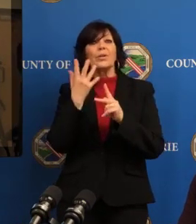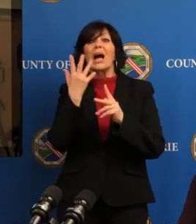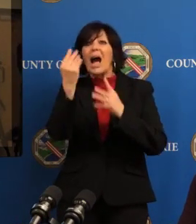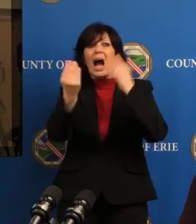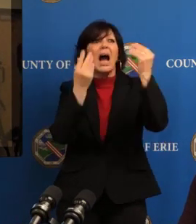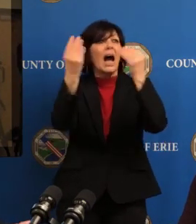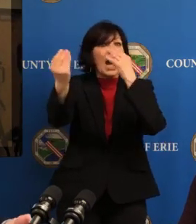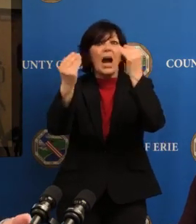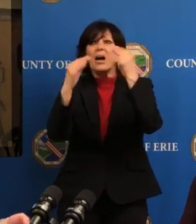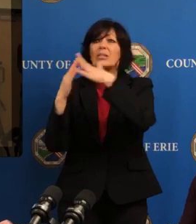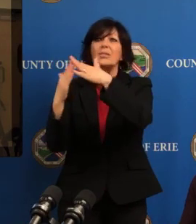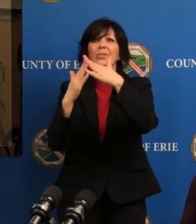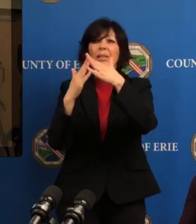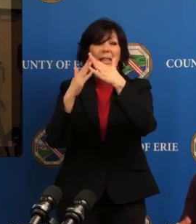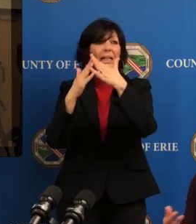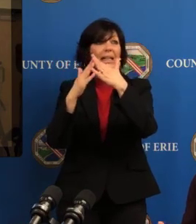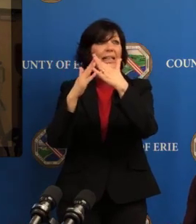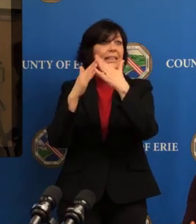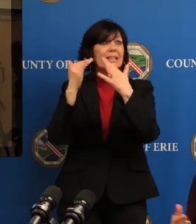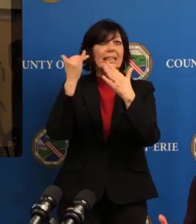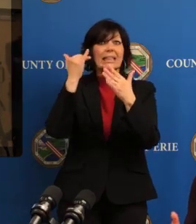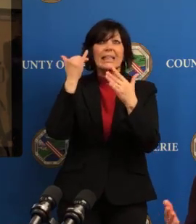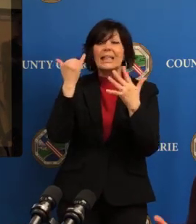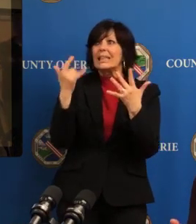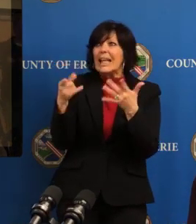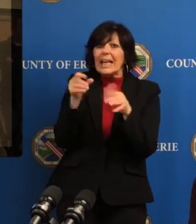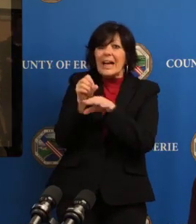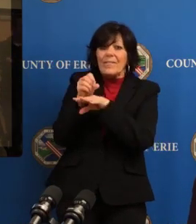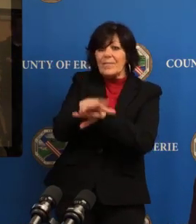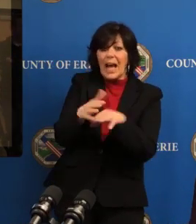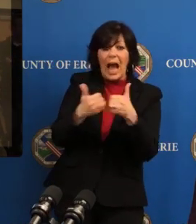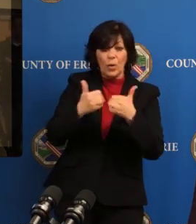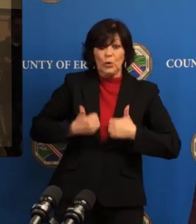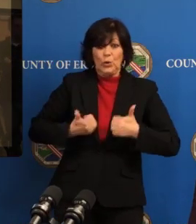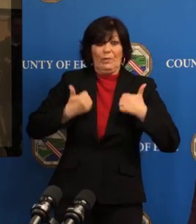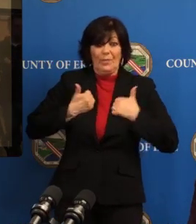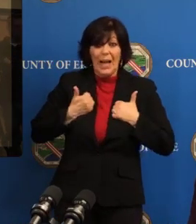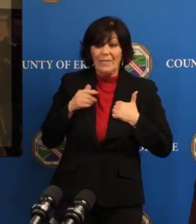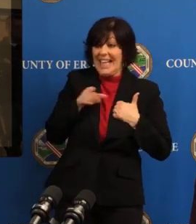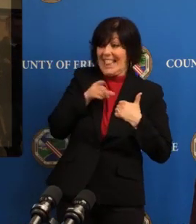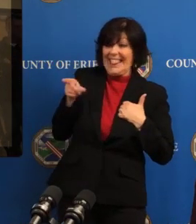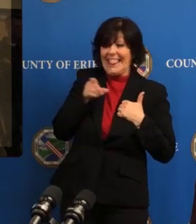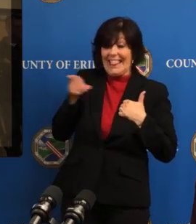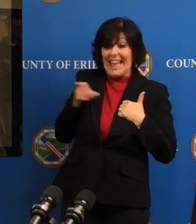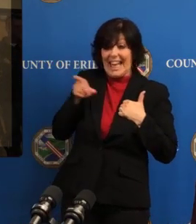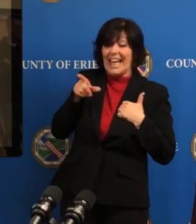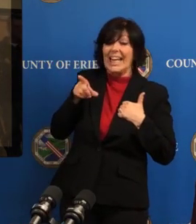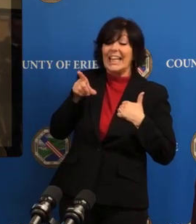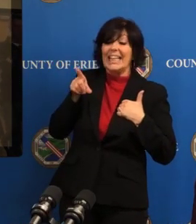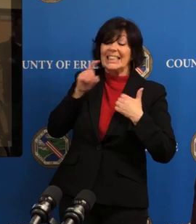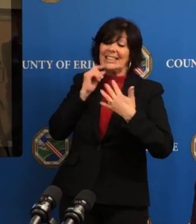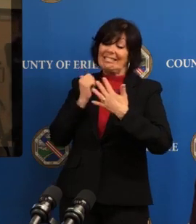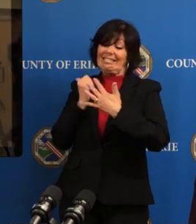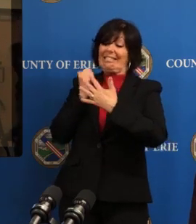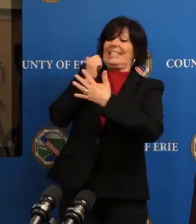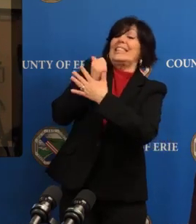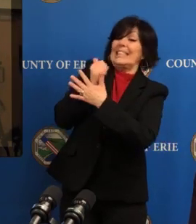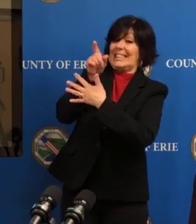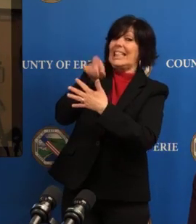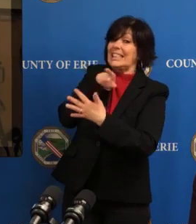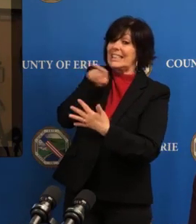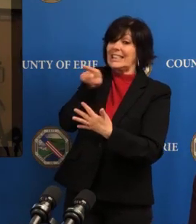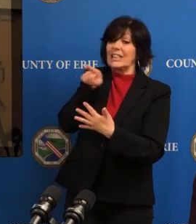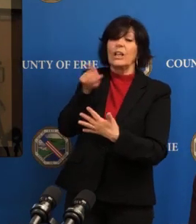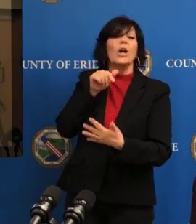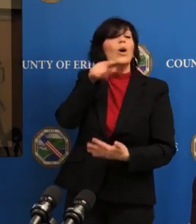would really affect, how we can live, how we can survive in our community, and we need to prioritize testing there. So we're